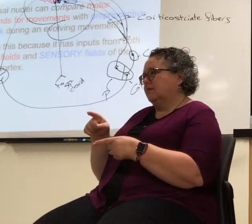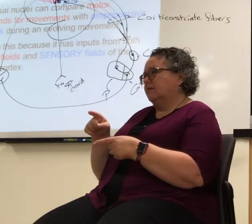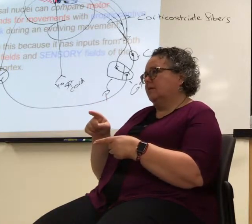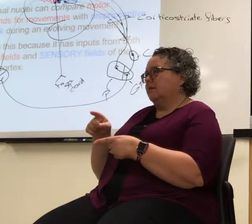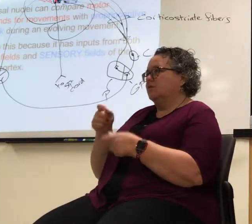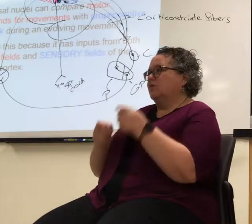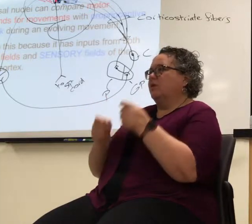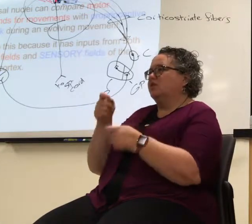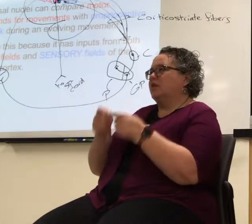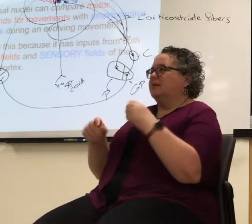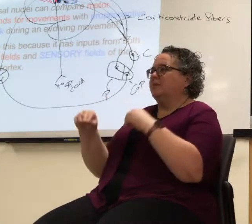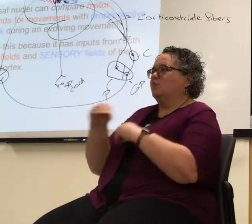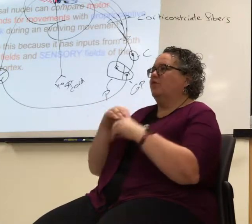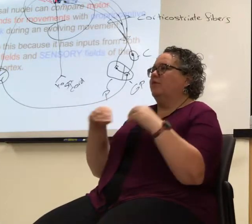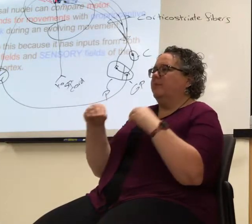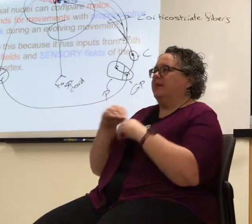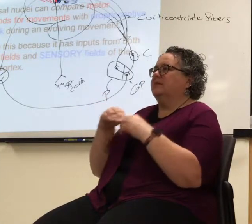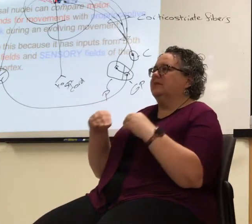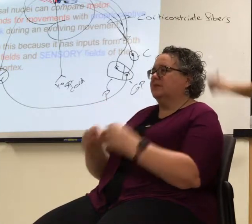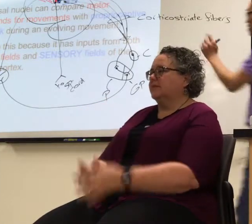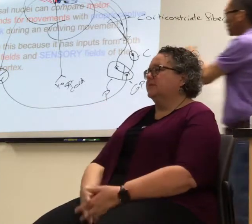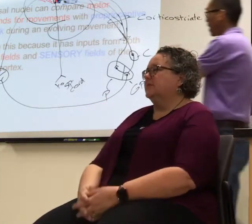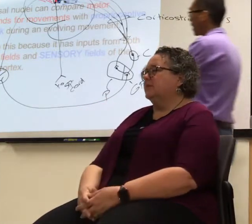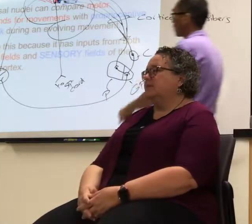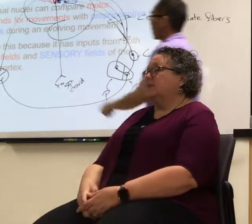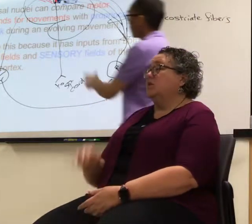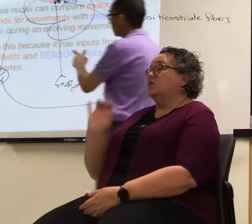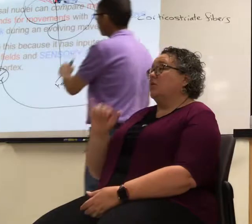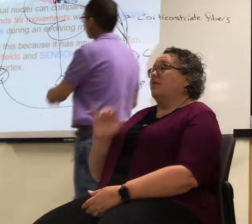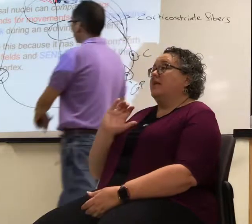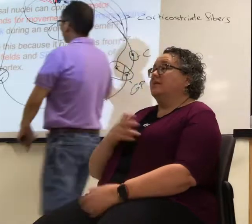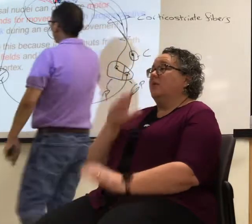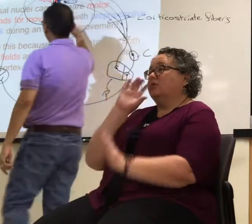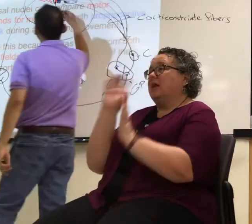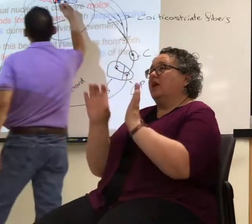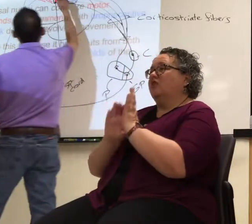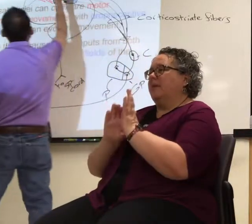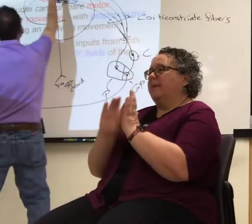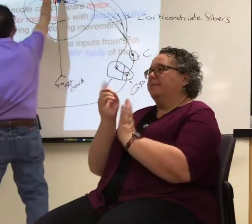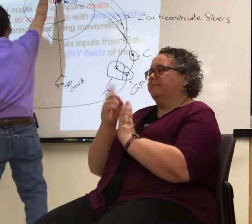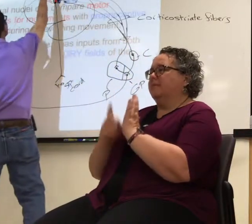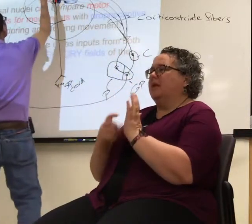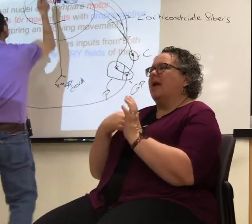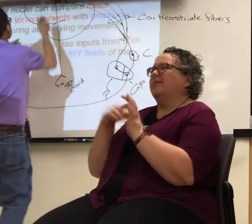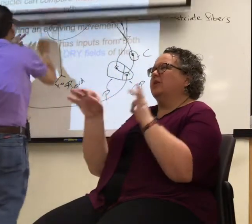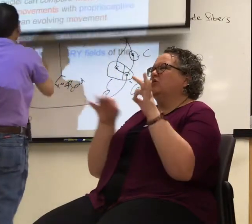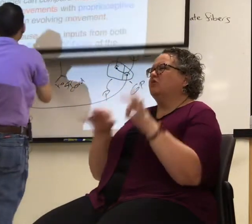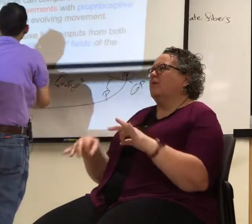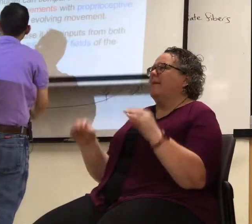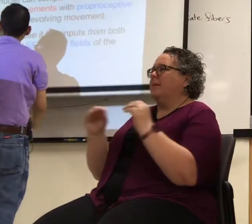to adjust movements. So this is the diagram. Let me just describe it more here.